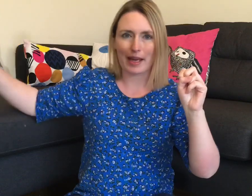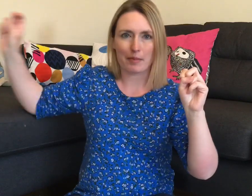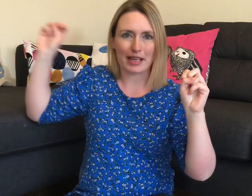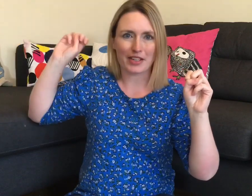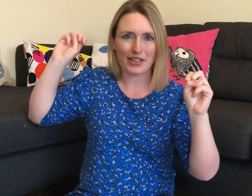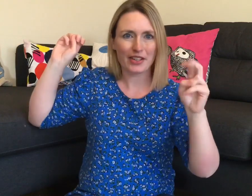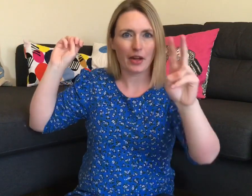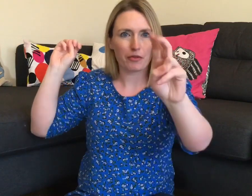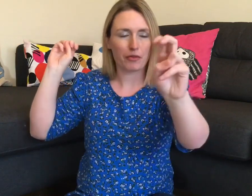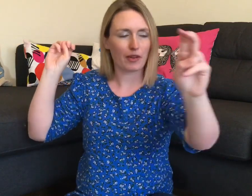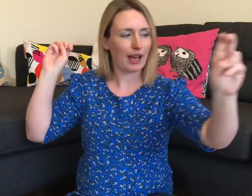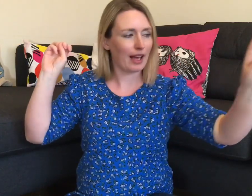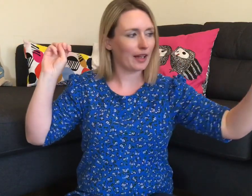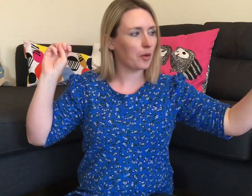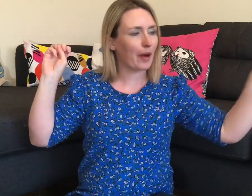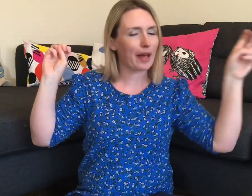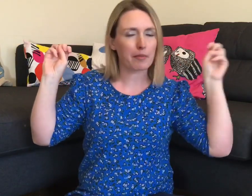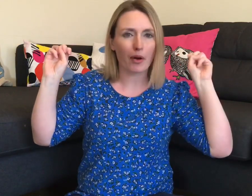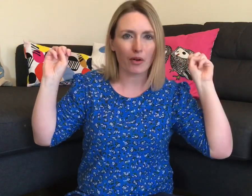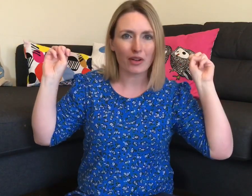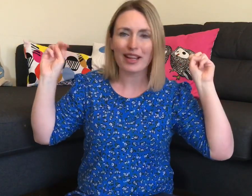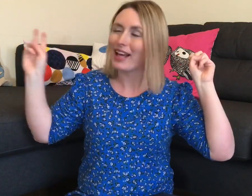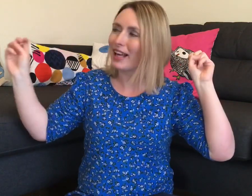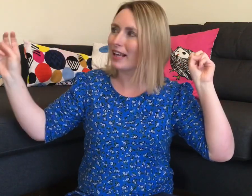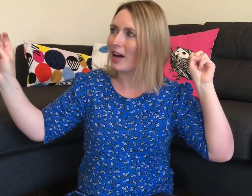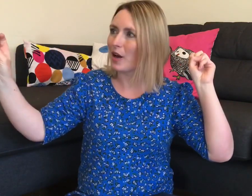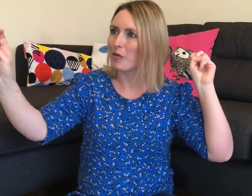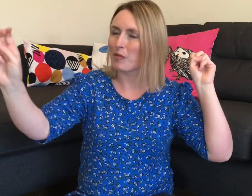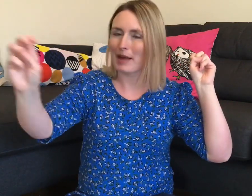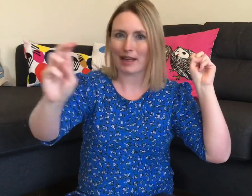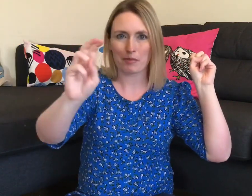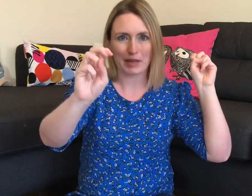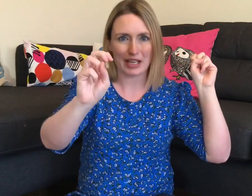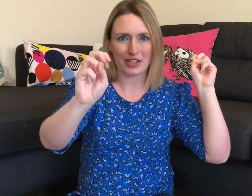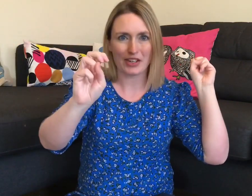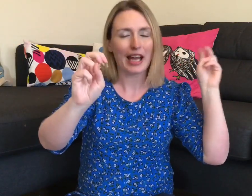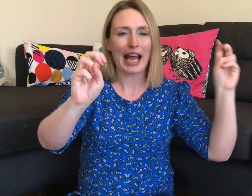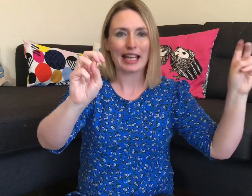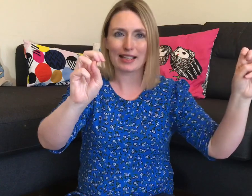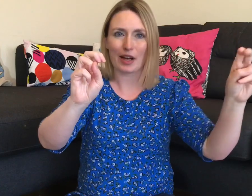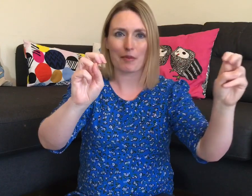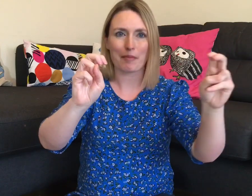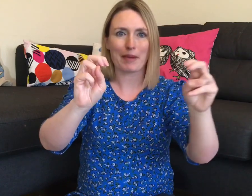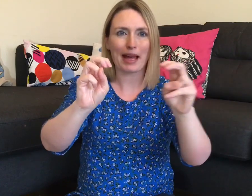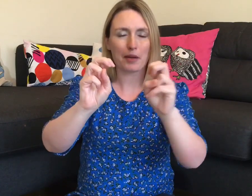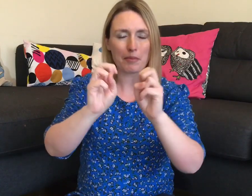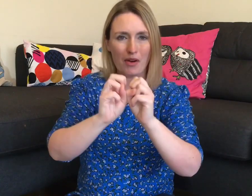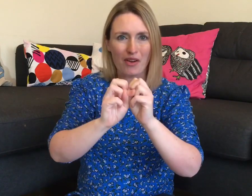Peter, fly away Paul. Come back Peter and come back Paul.